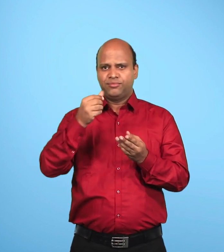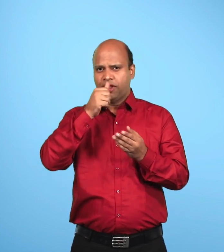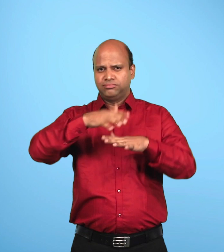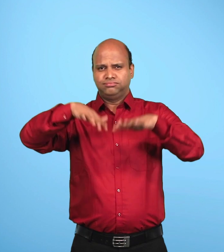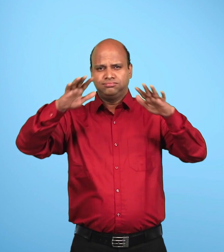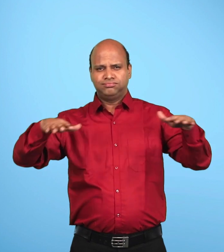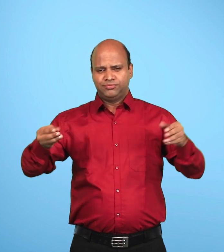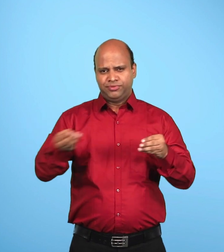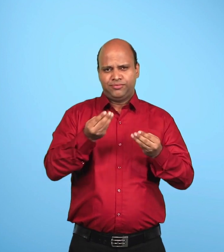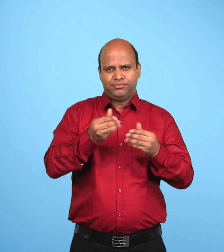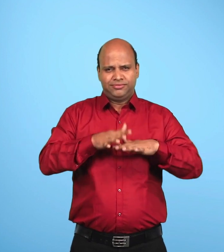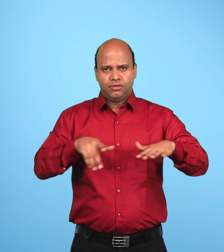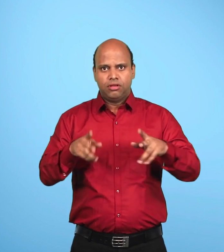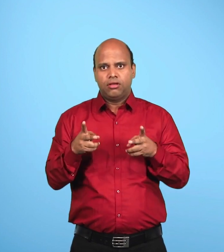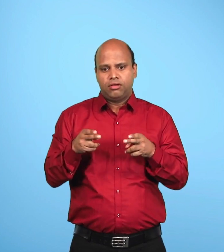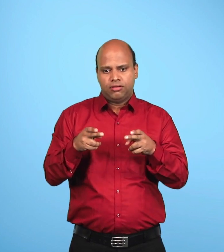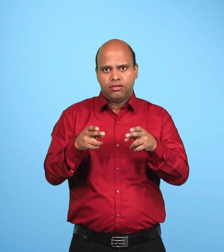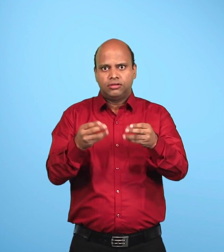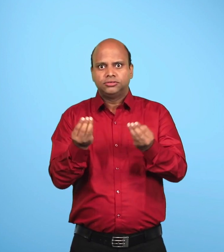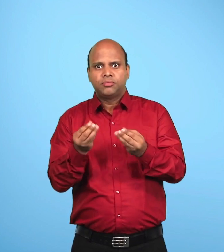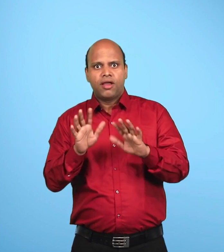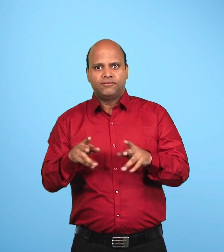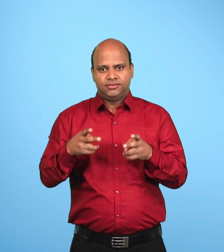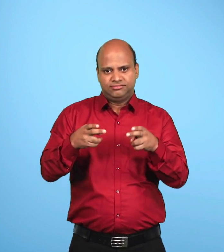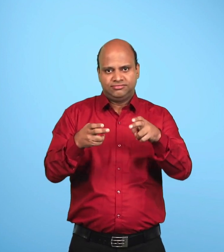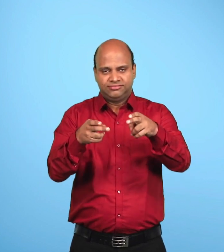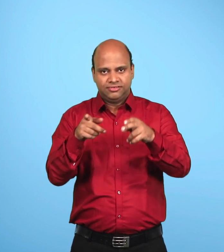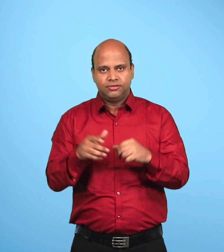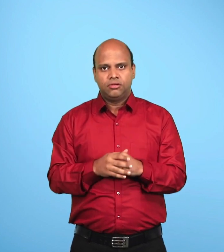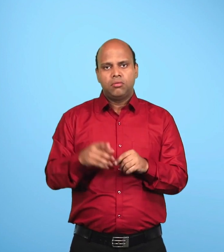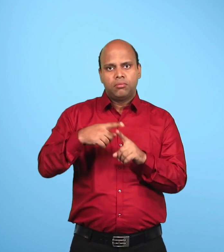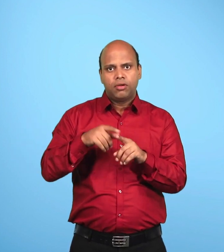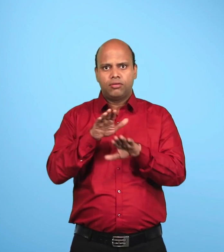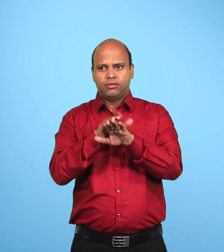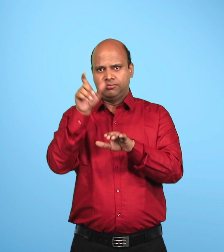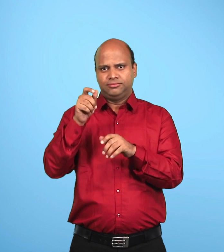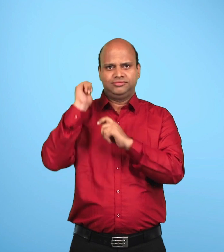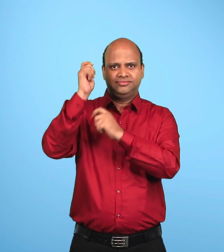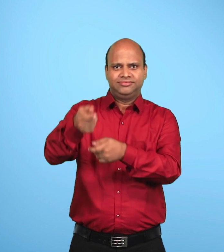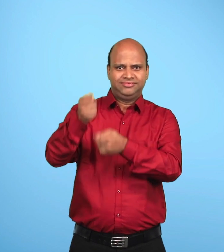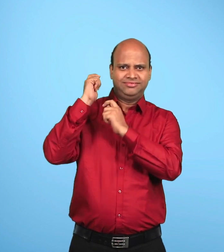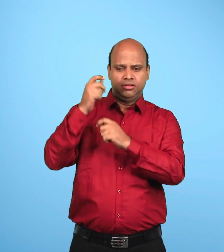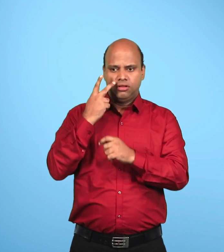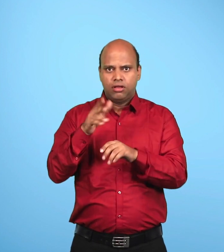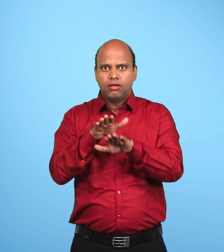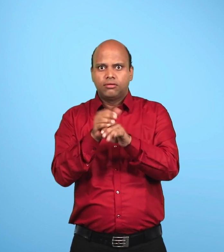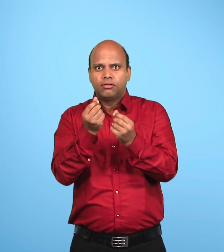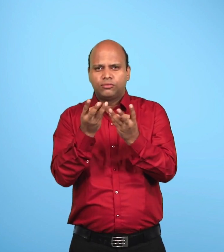Puri had some other creatures, crabs on the beach and such a variety of fish being caught by the fishermen